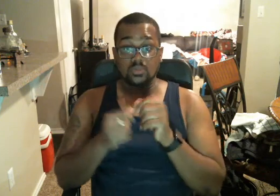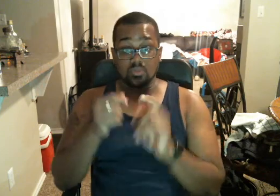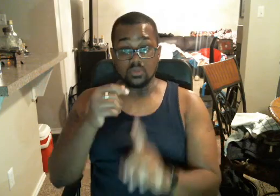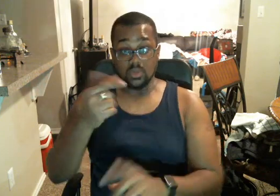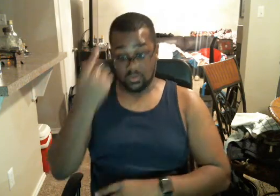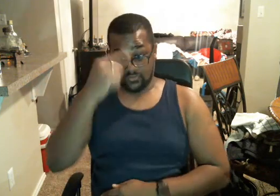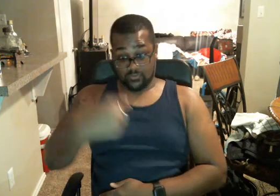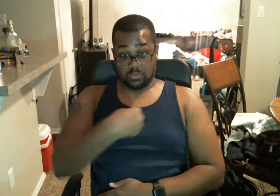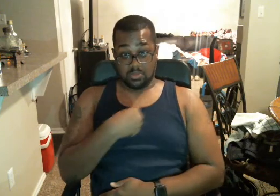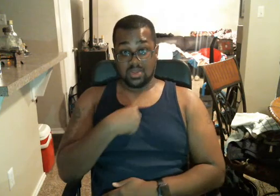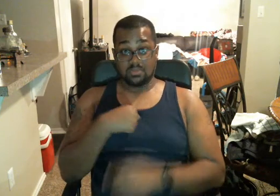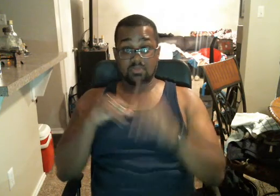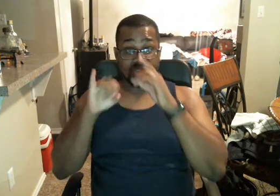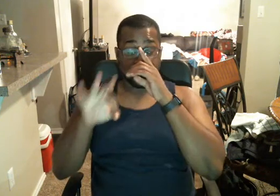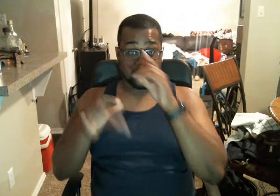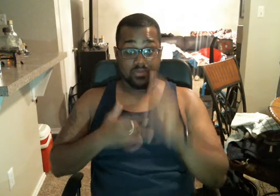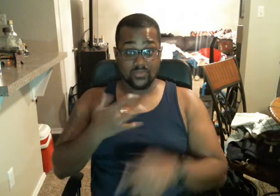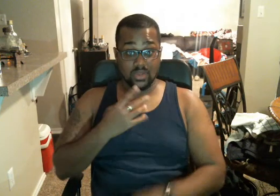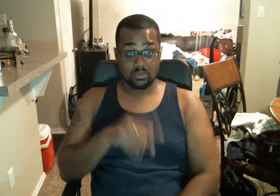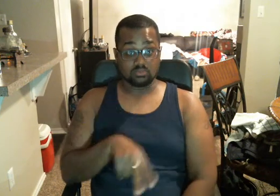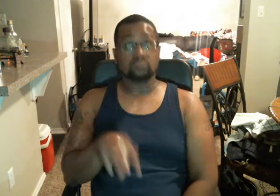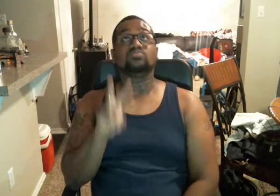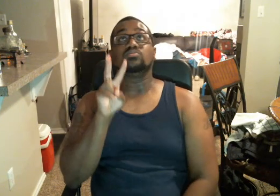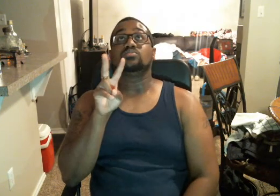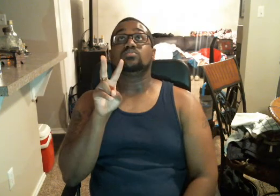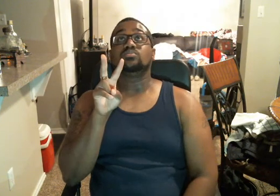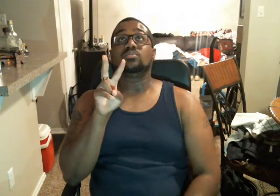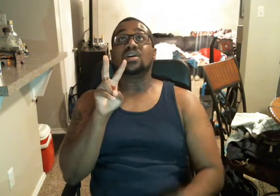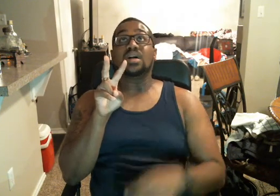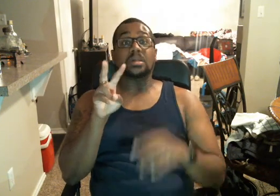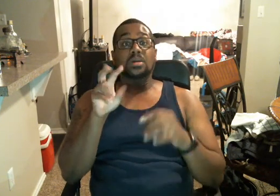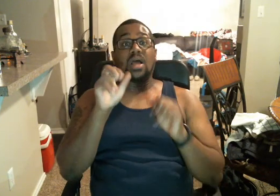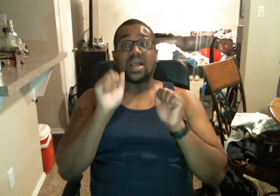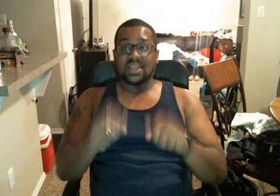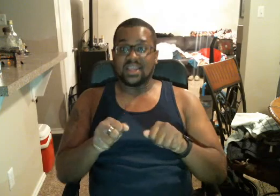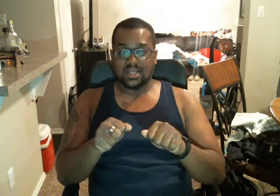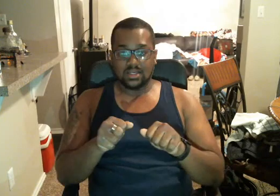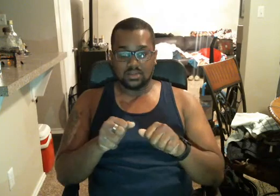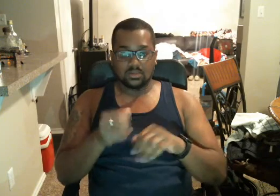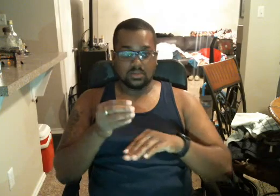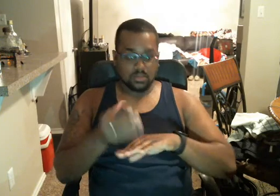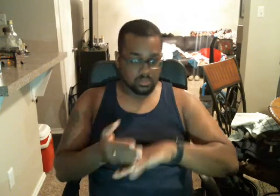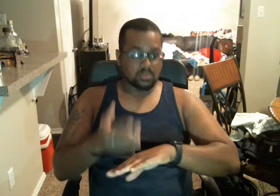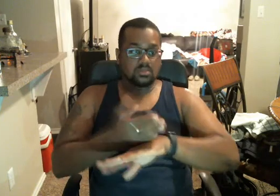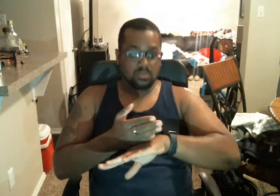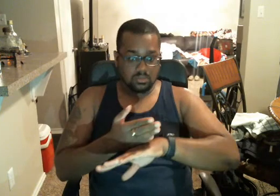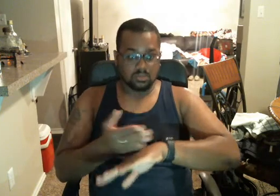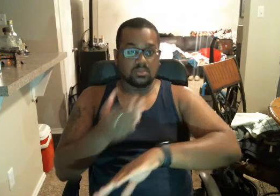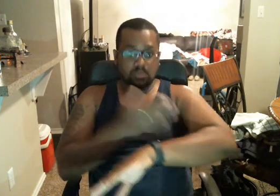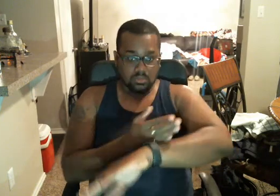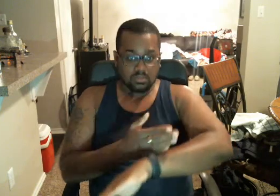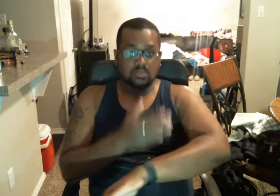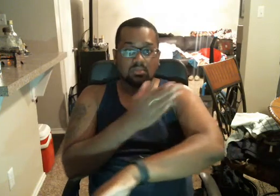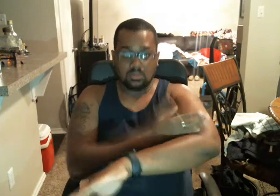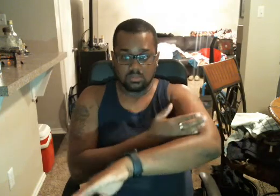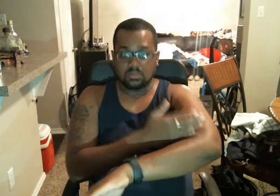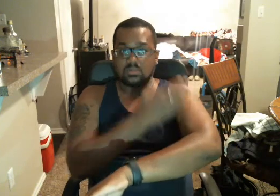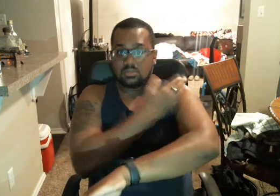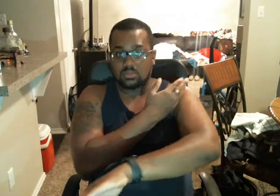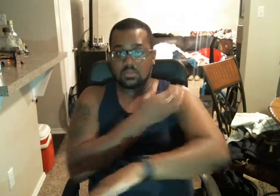was, if you look up at the ceiling, at the top there, could I climb up there? No. If you told me the only way I could survive